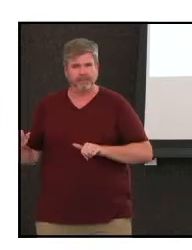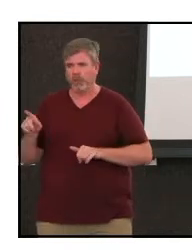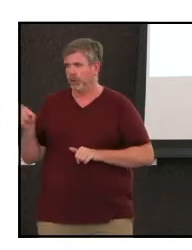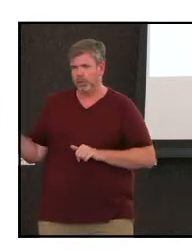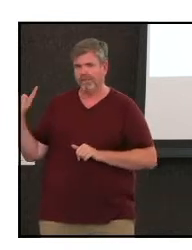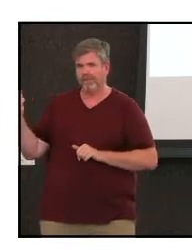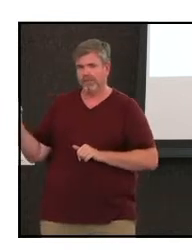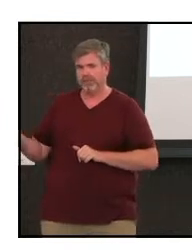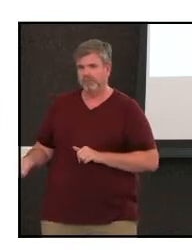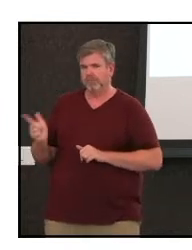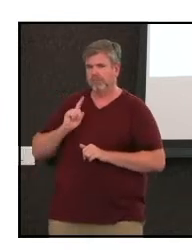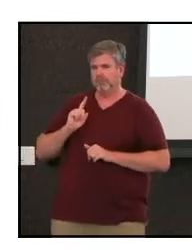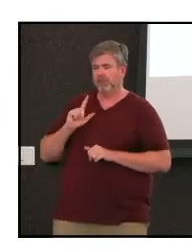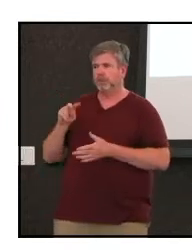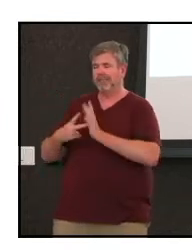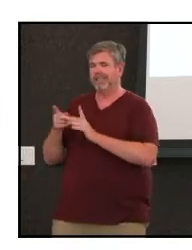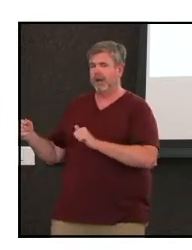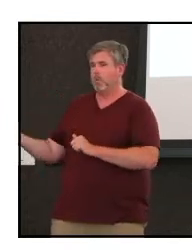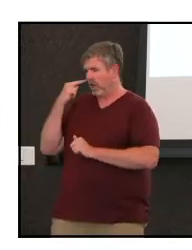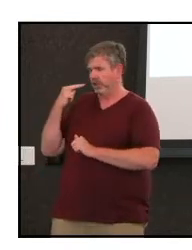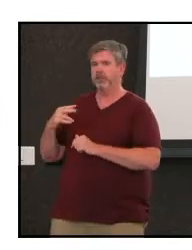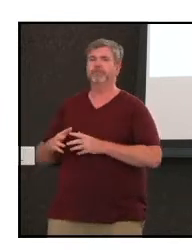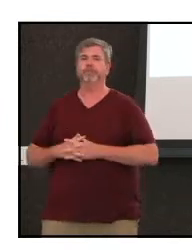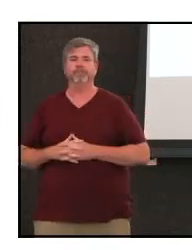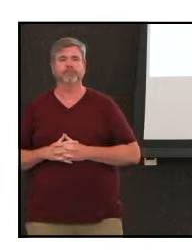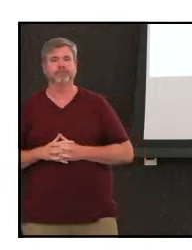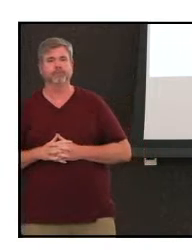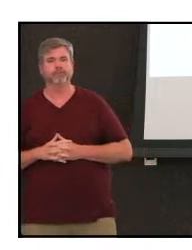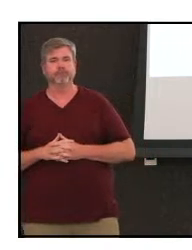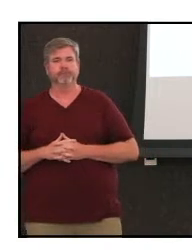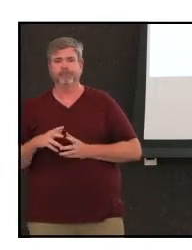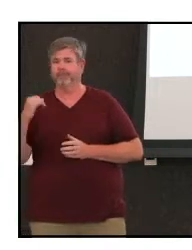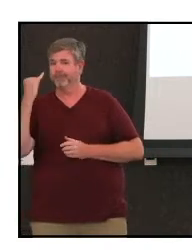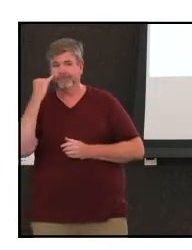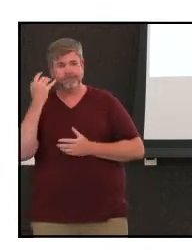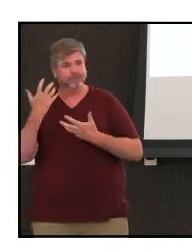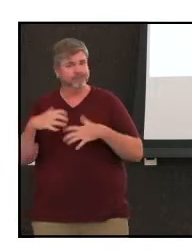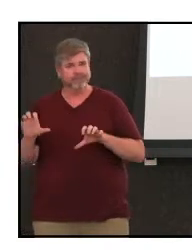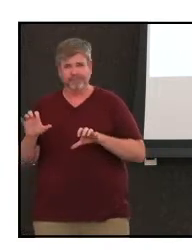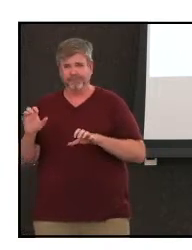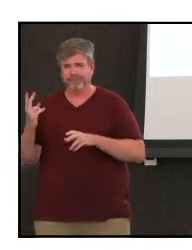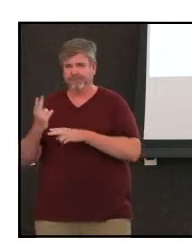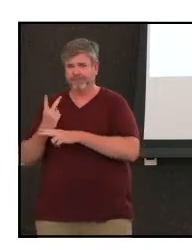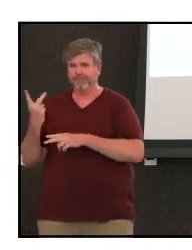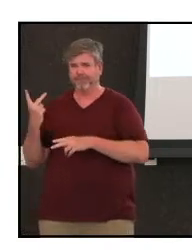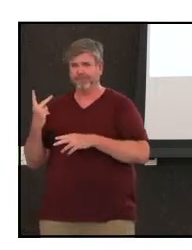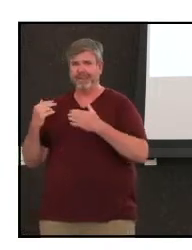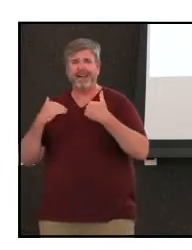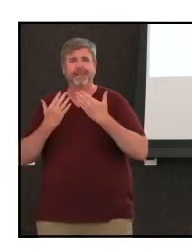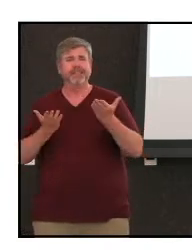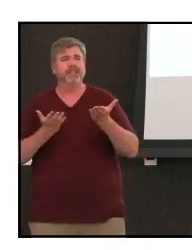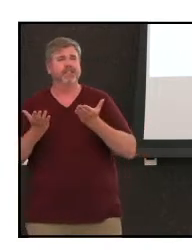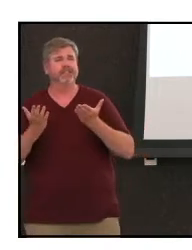available. Finally, if you don't want to use with someone else, you can even call. There's a service called Never Use Alone. It's a